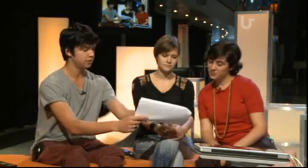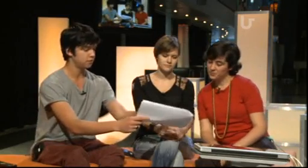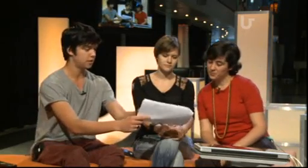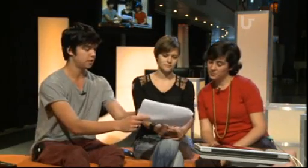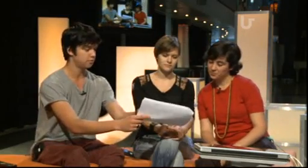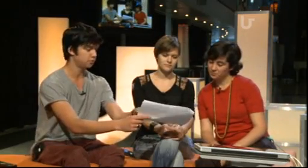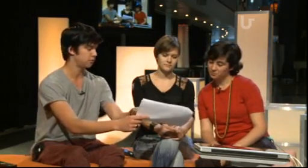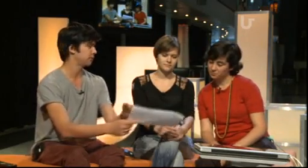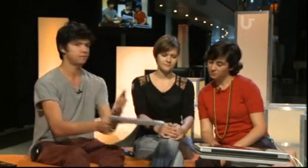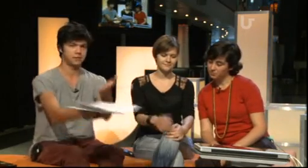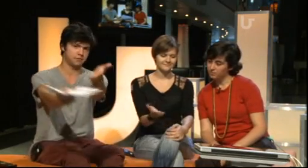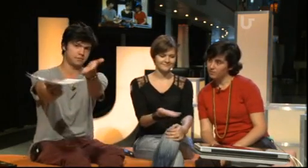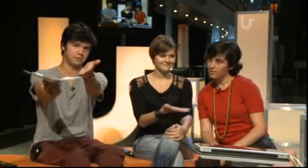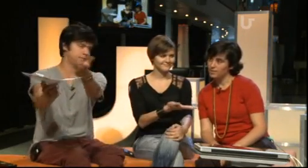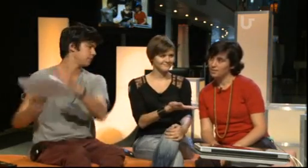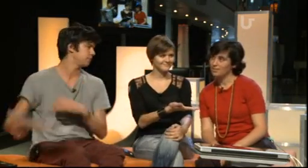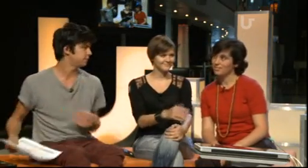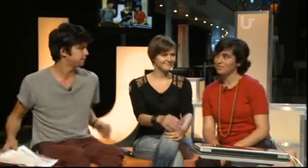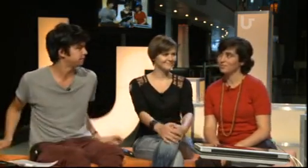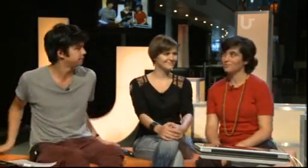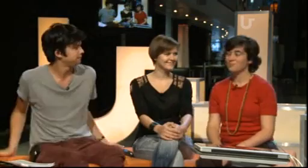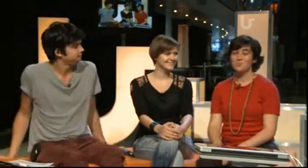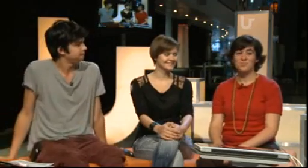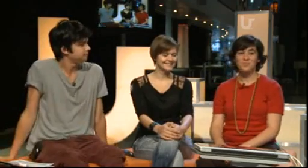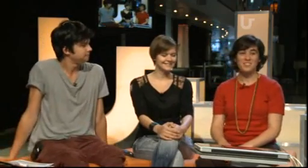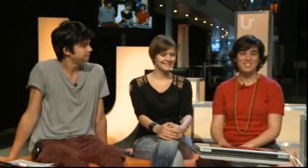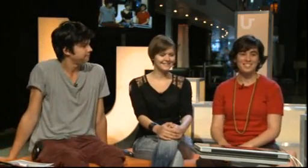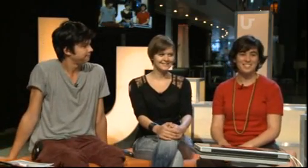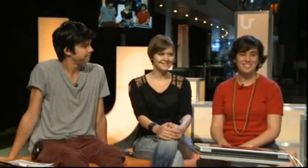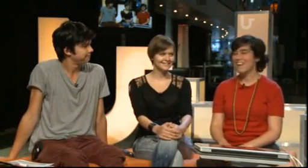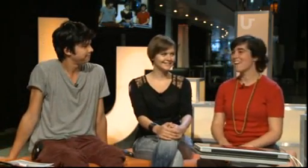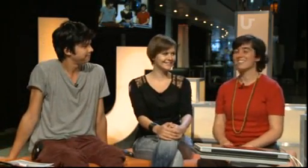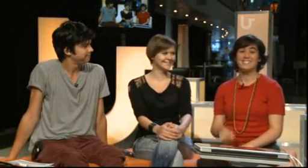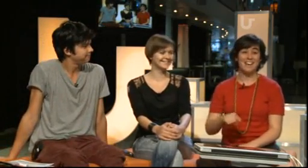by Metronomy. So, without further ado...